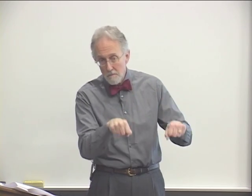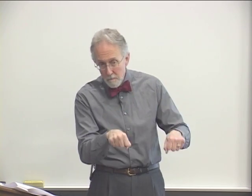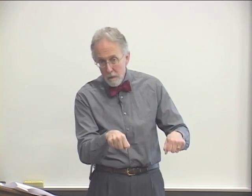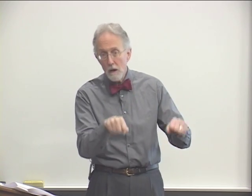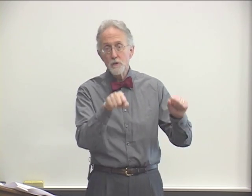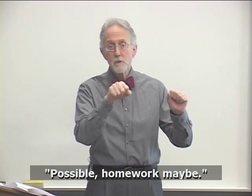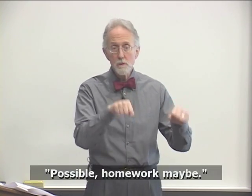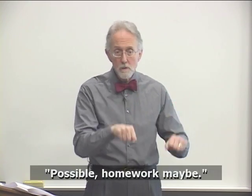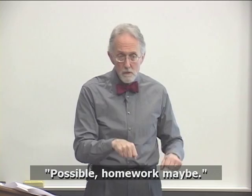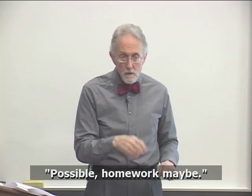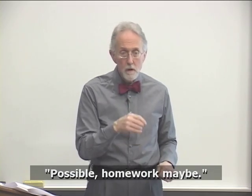Possible?